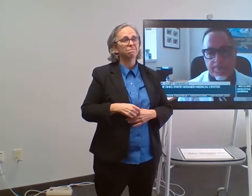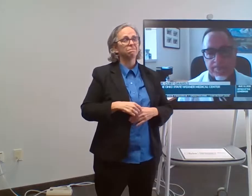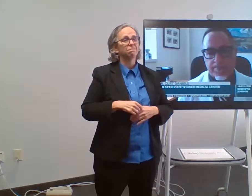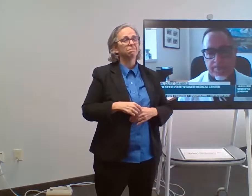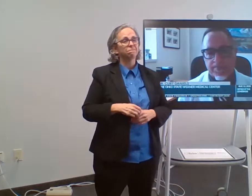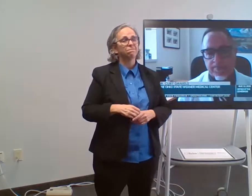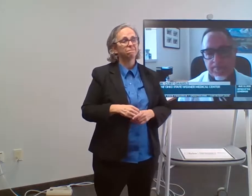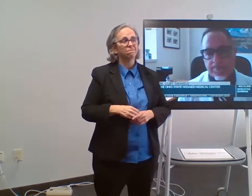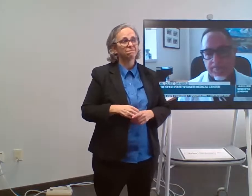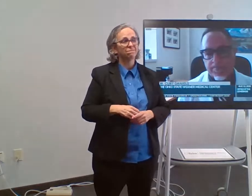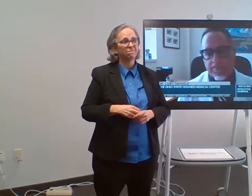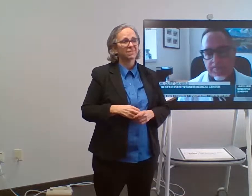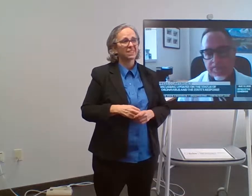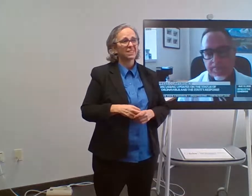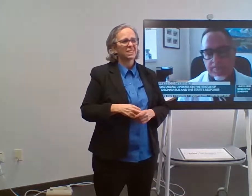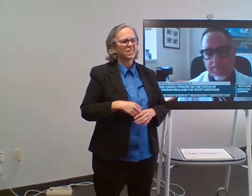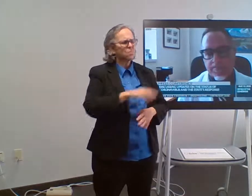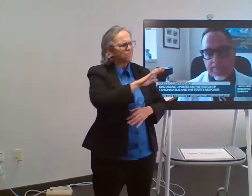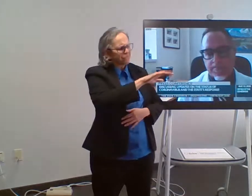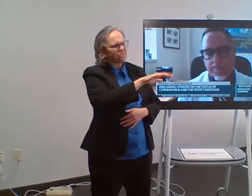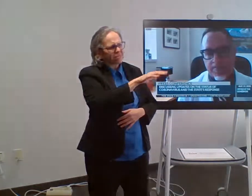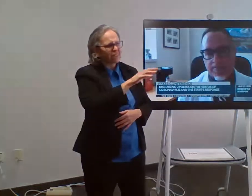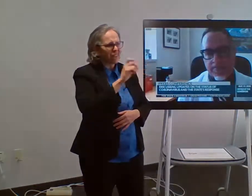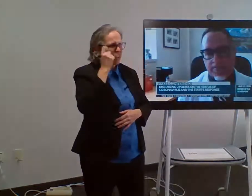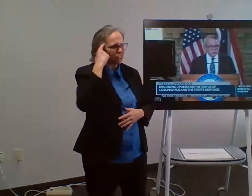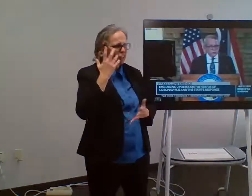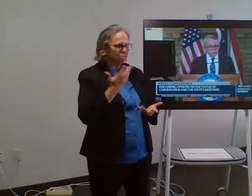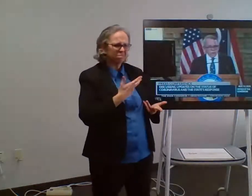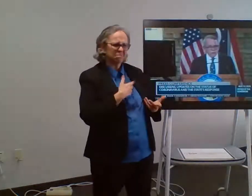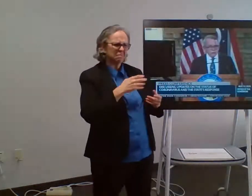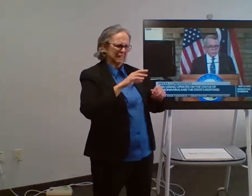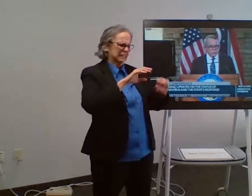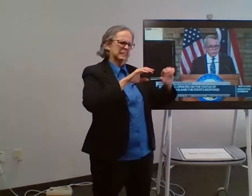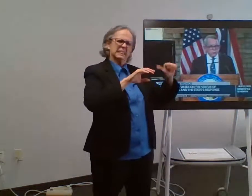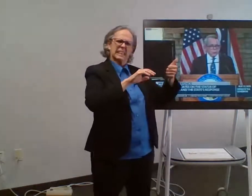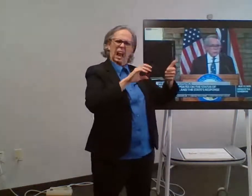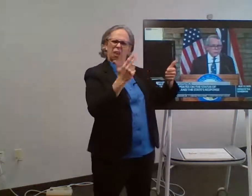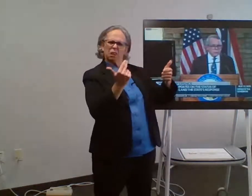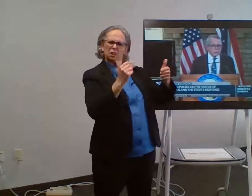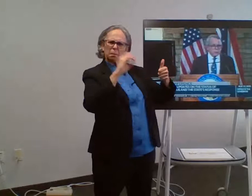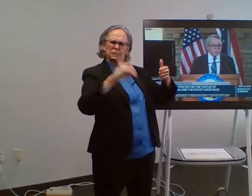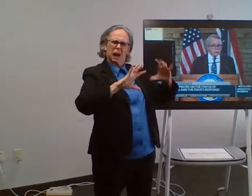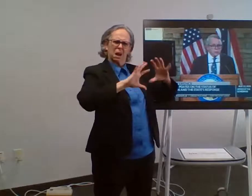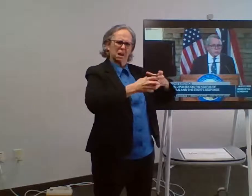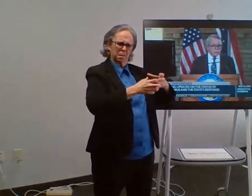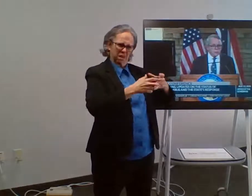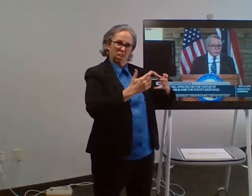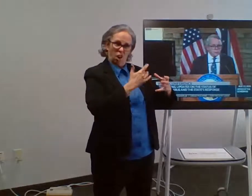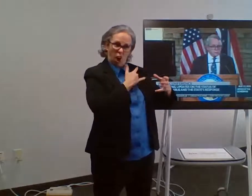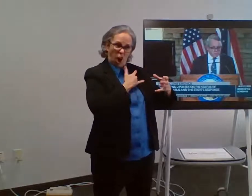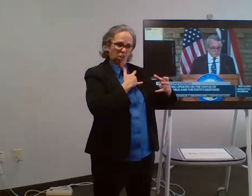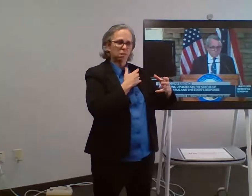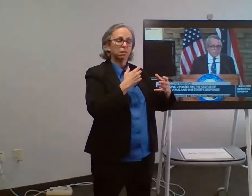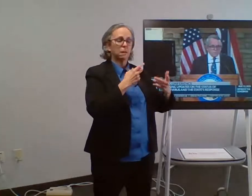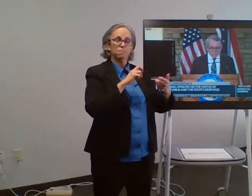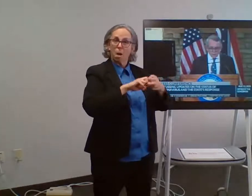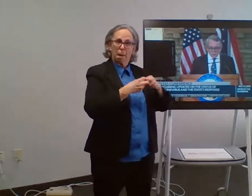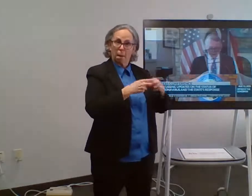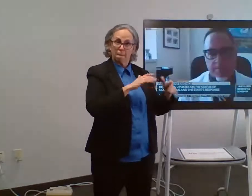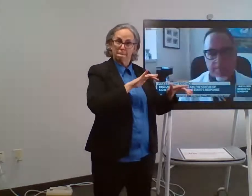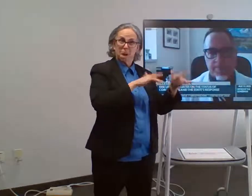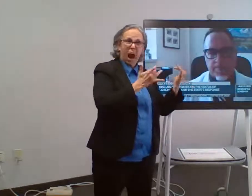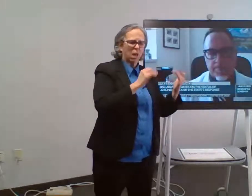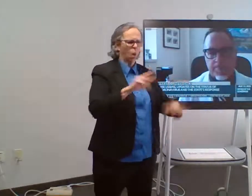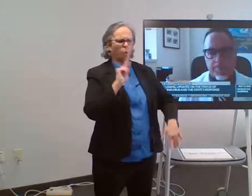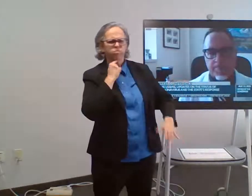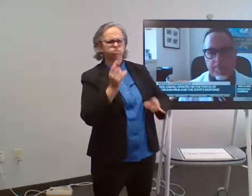In those cases, what was the range on that? Were those mostly mild, or how were they? They were all mild cases. Correct.